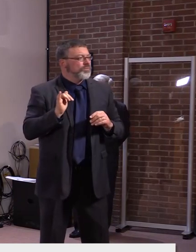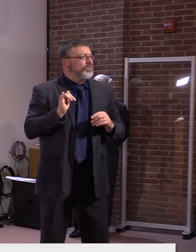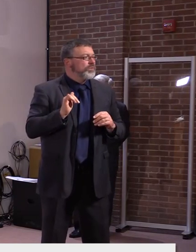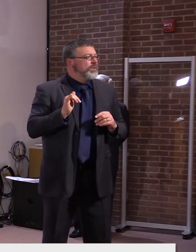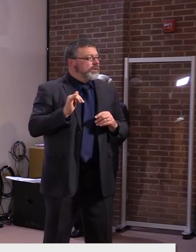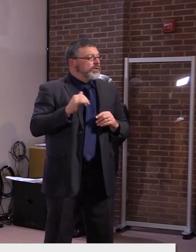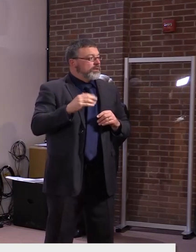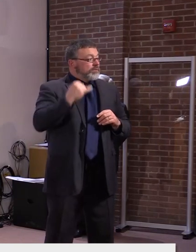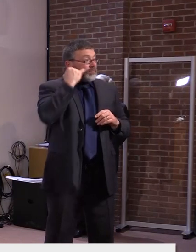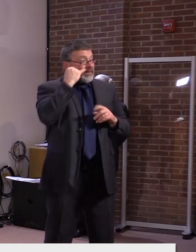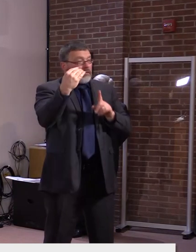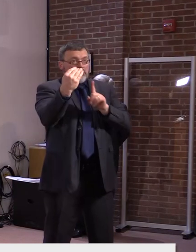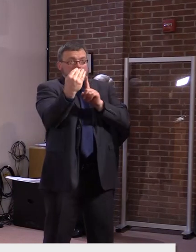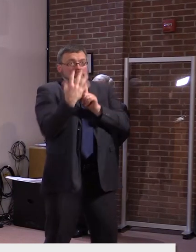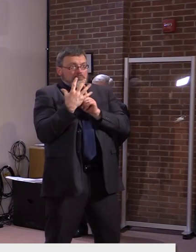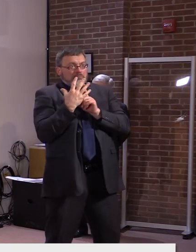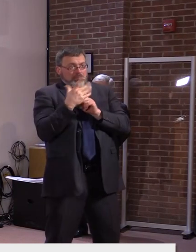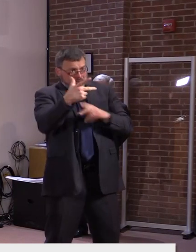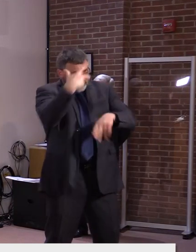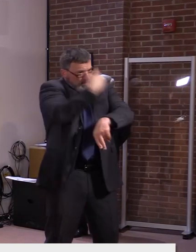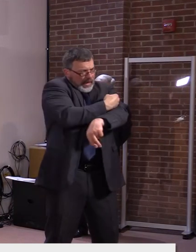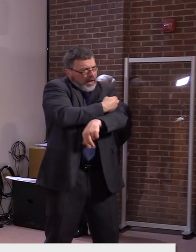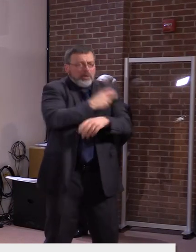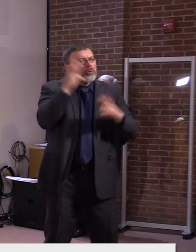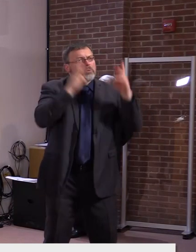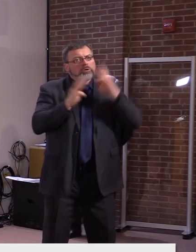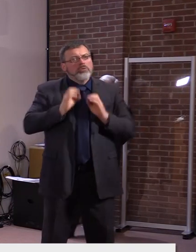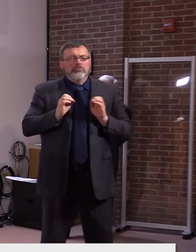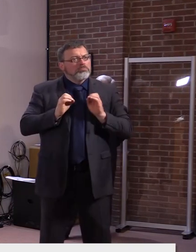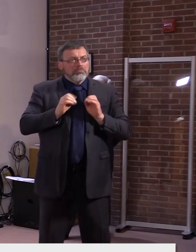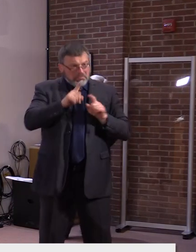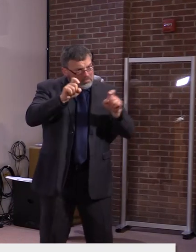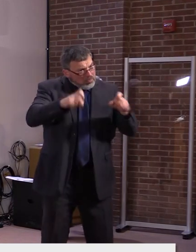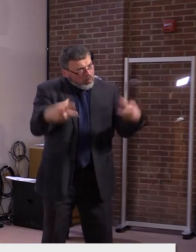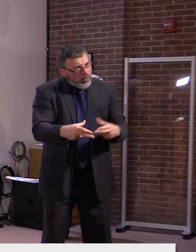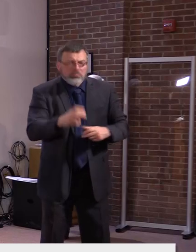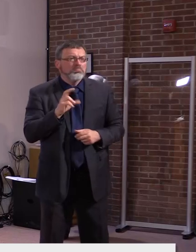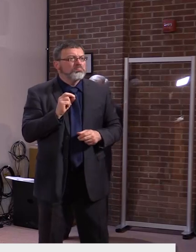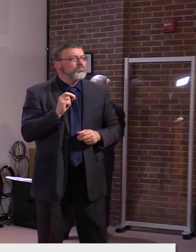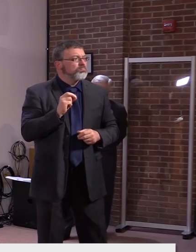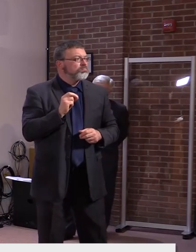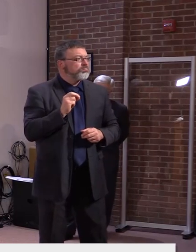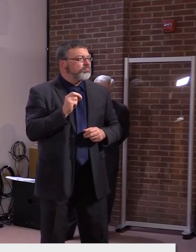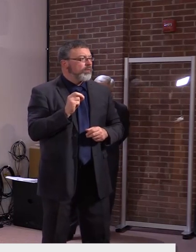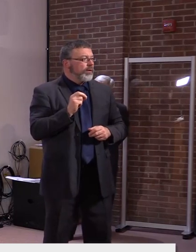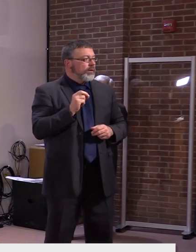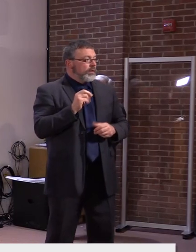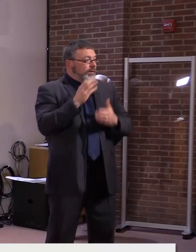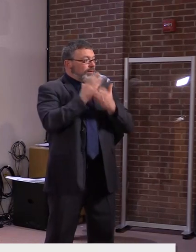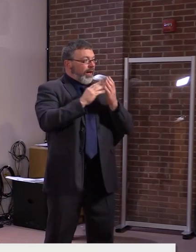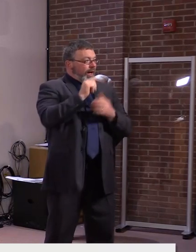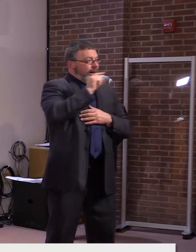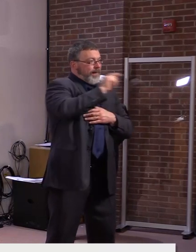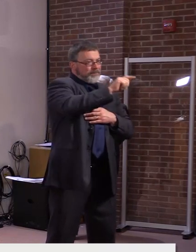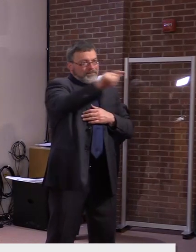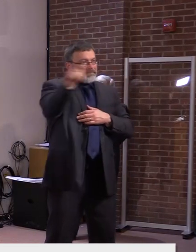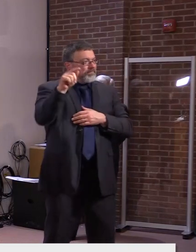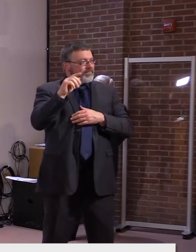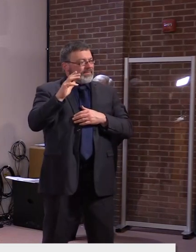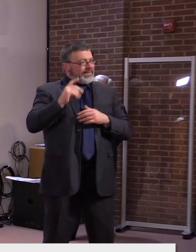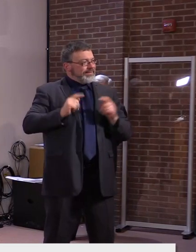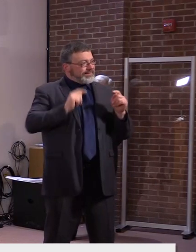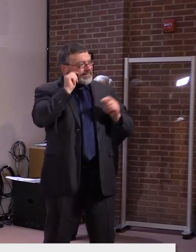occur. We saw several instances this fall where teams needed to forfeit one or more games while unvaccinated